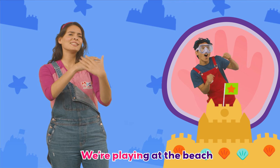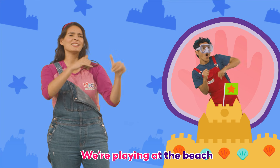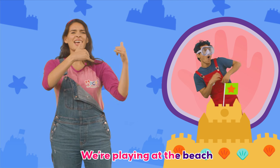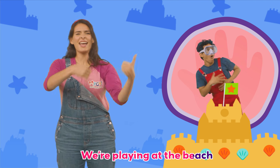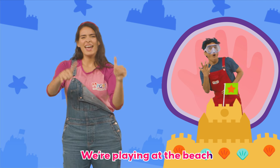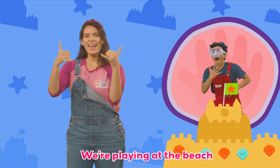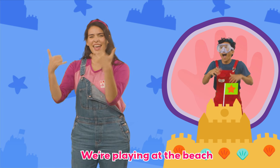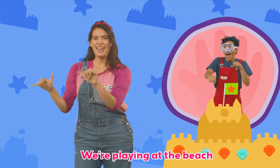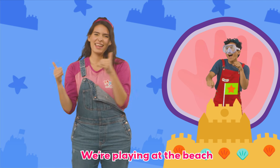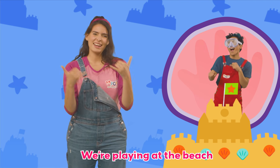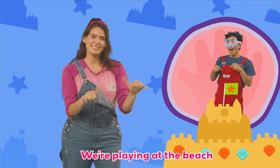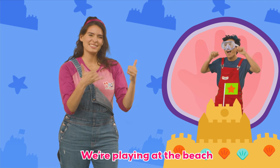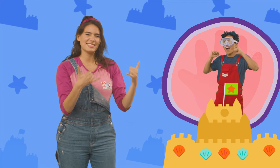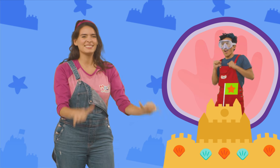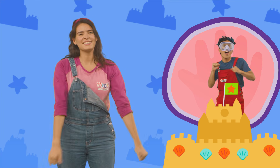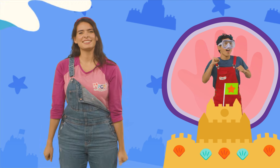the beach.